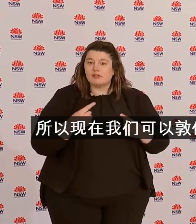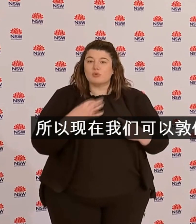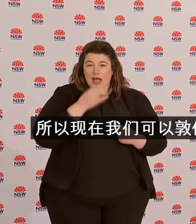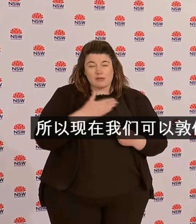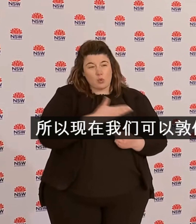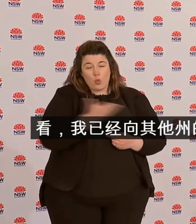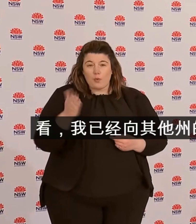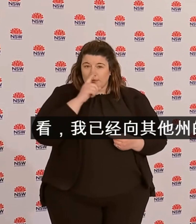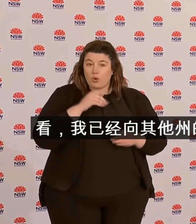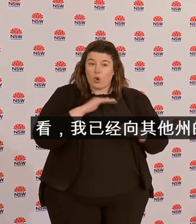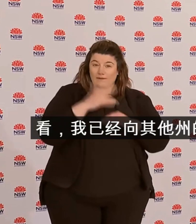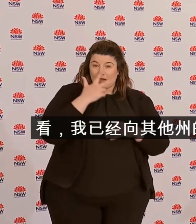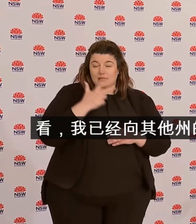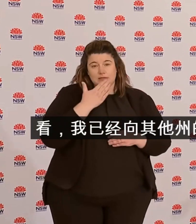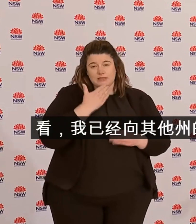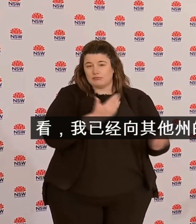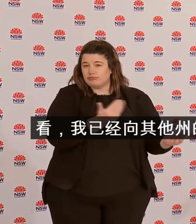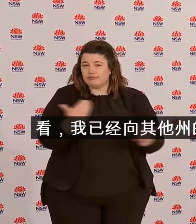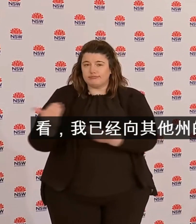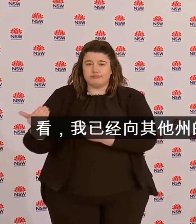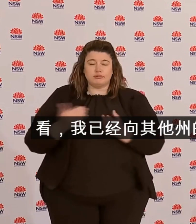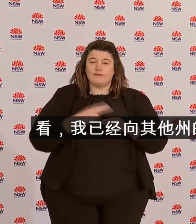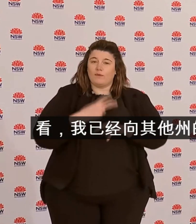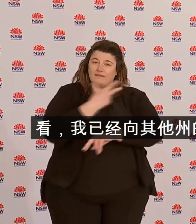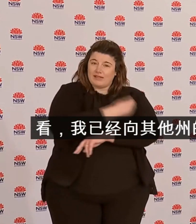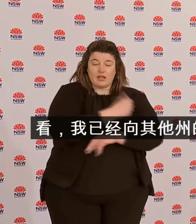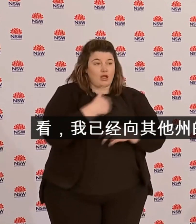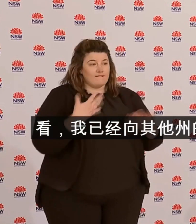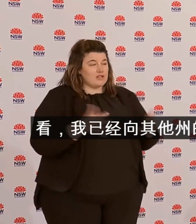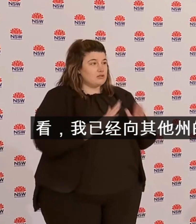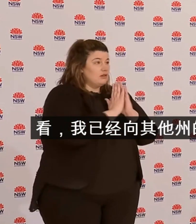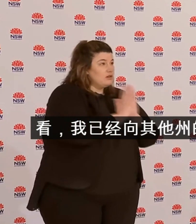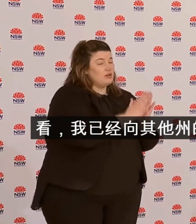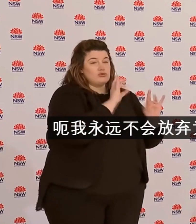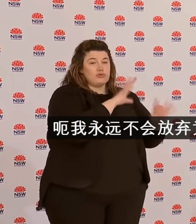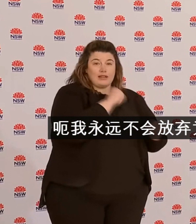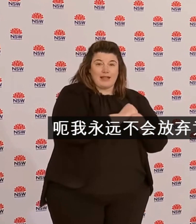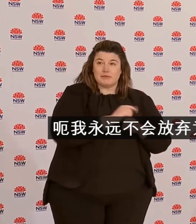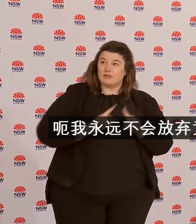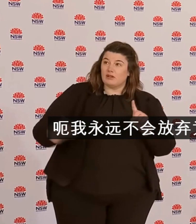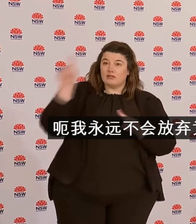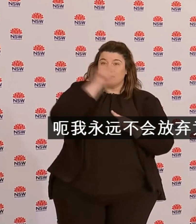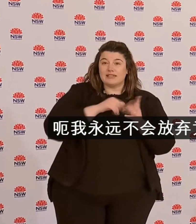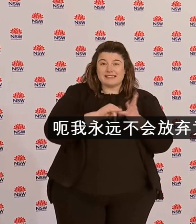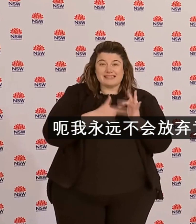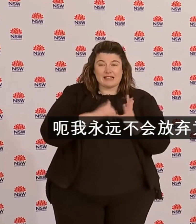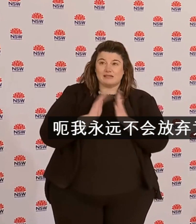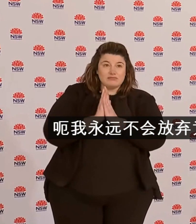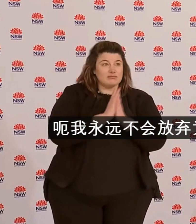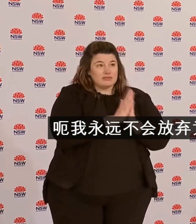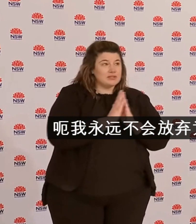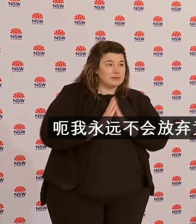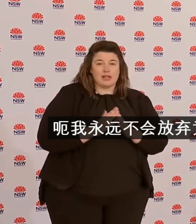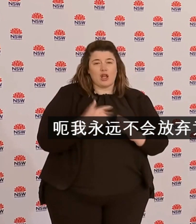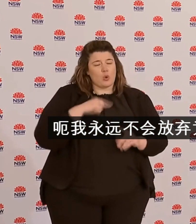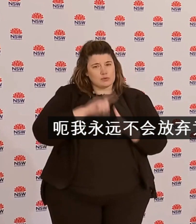and get vaccinated. And look, I've made my case strongly to the Commonwealth, to the other states. I will never give up advocating